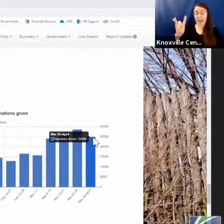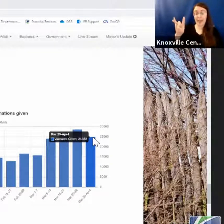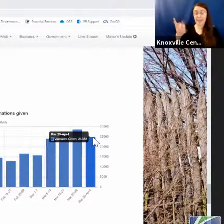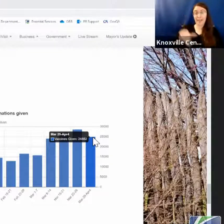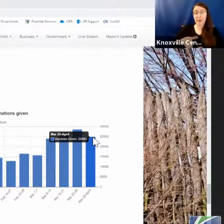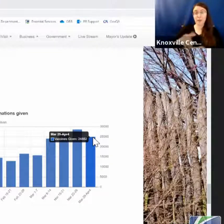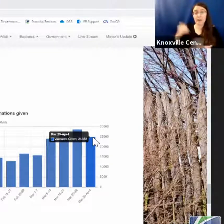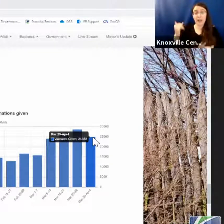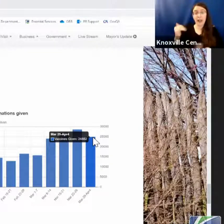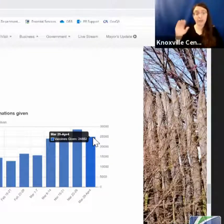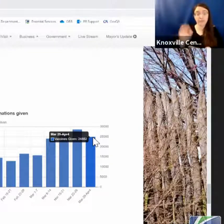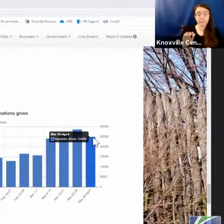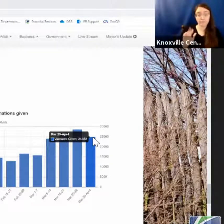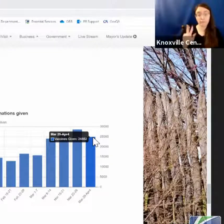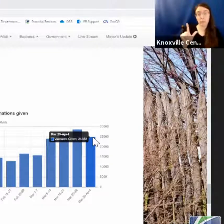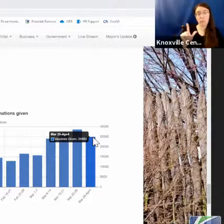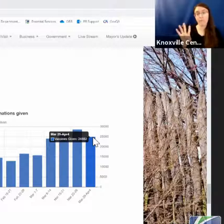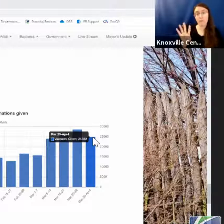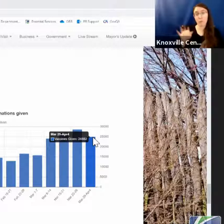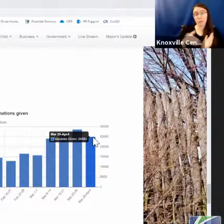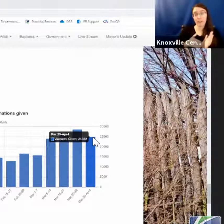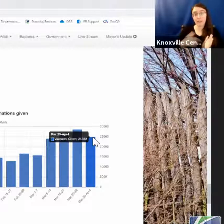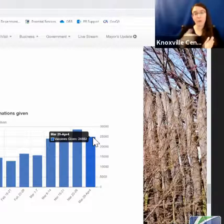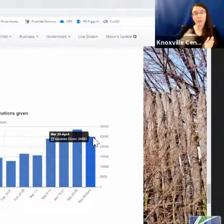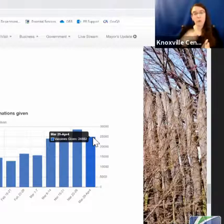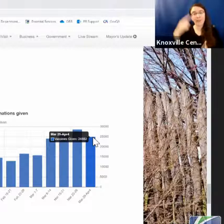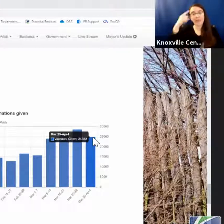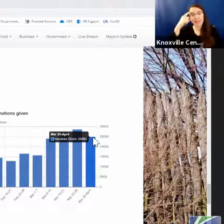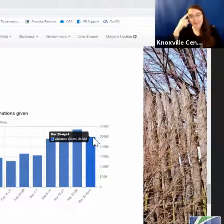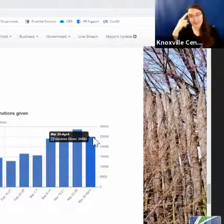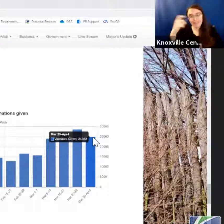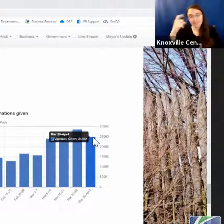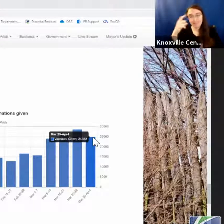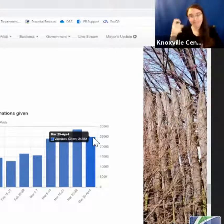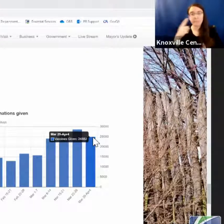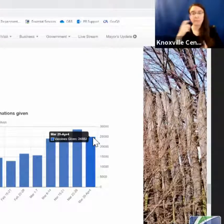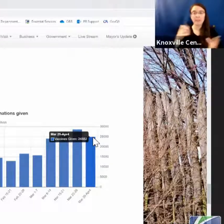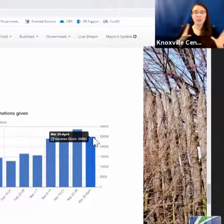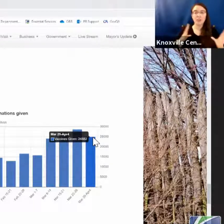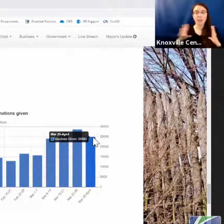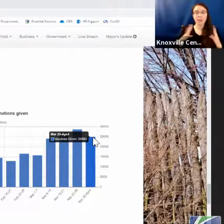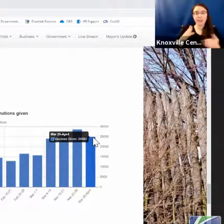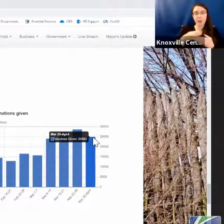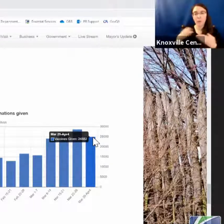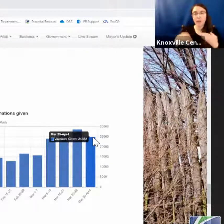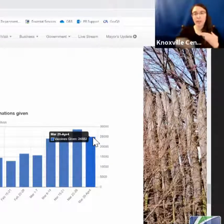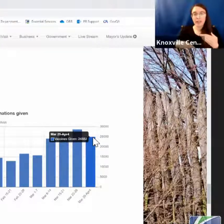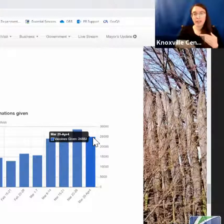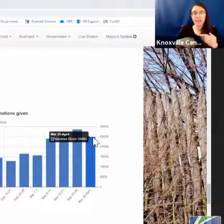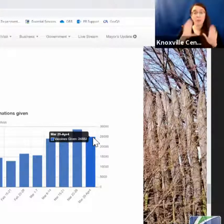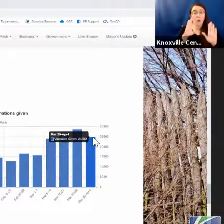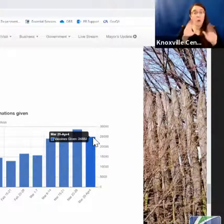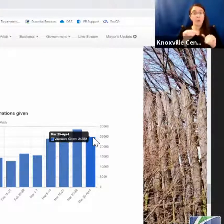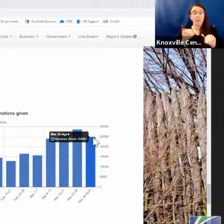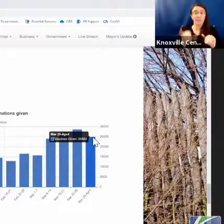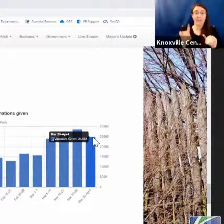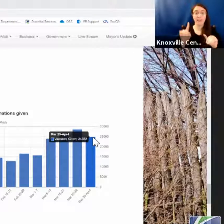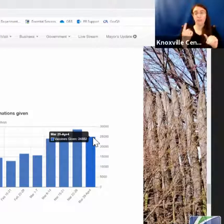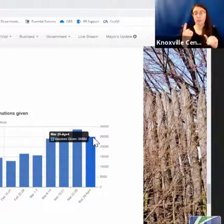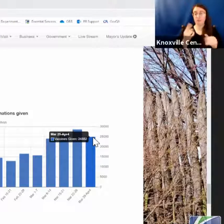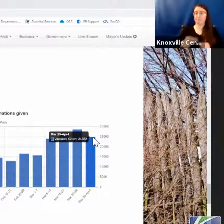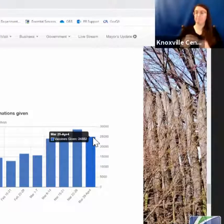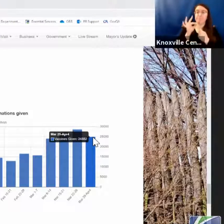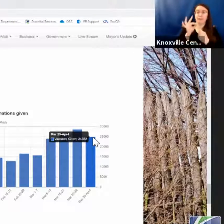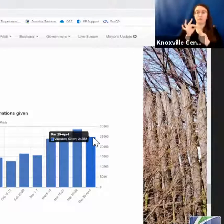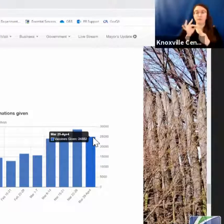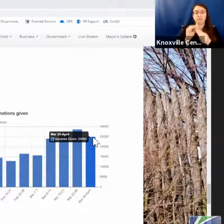this is likely affected by the holiday weekend and is hopefully an anomaly in an overall increase in